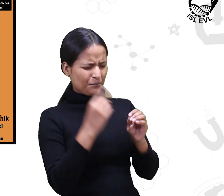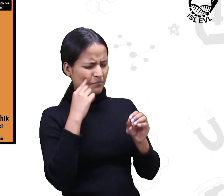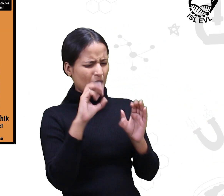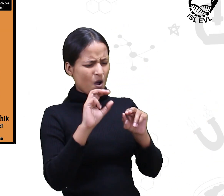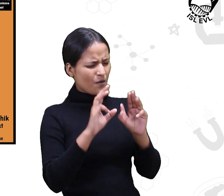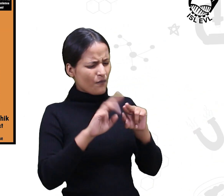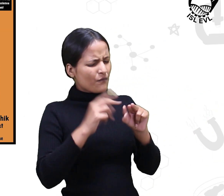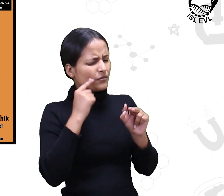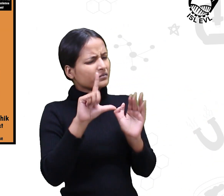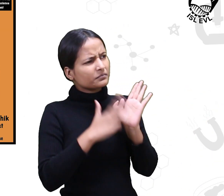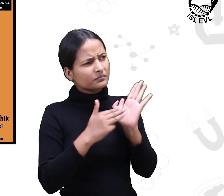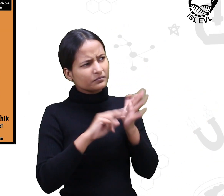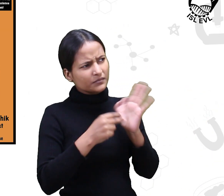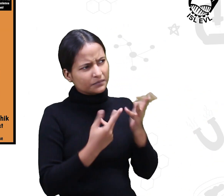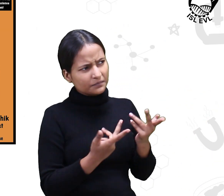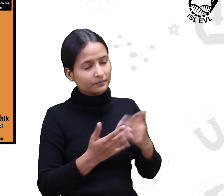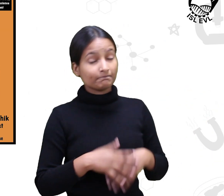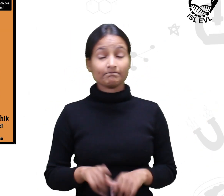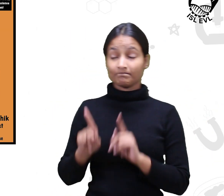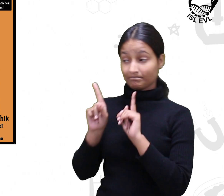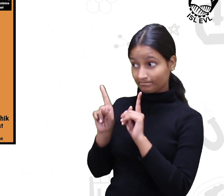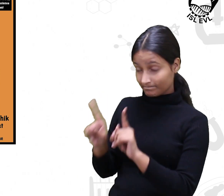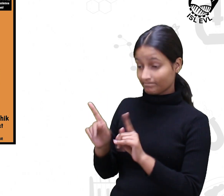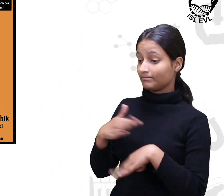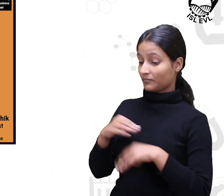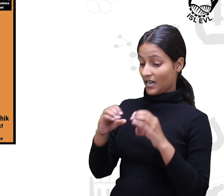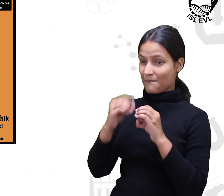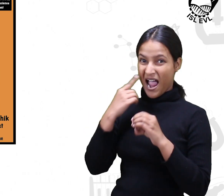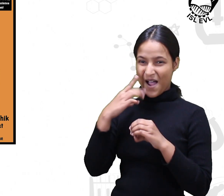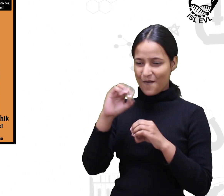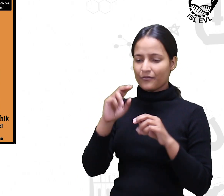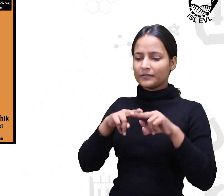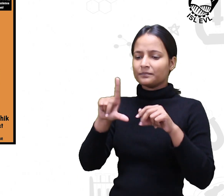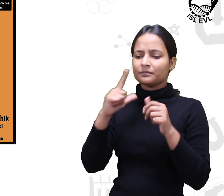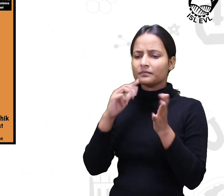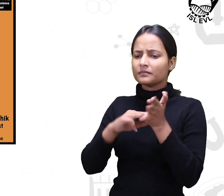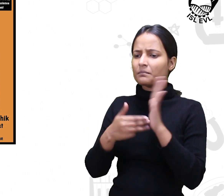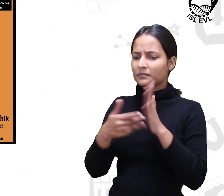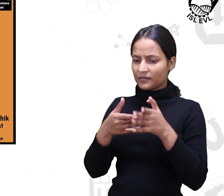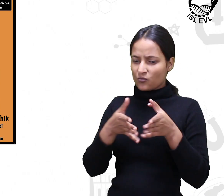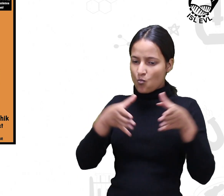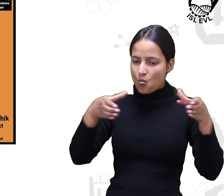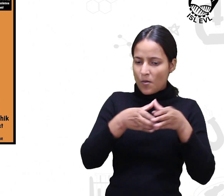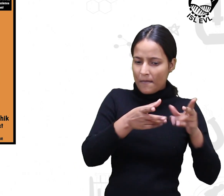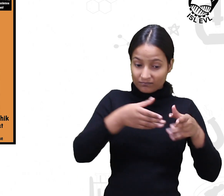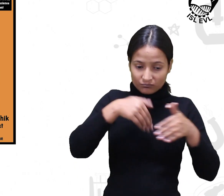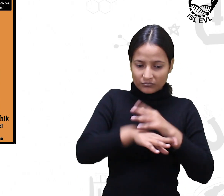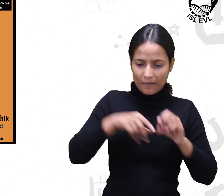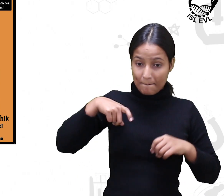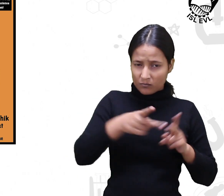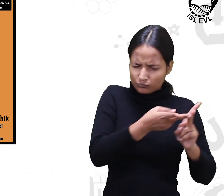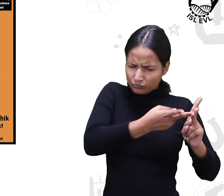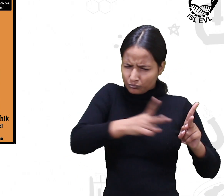So, microbes don't live alone, isolated on your teeth. Diverse microbes that first